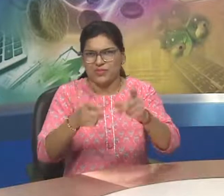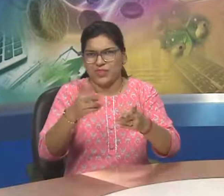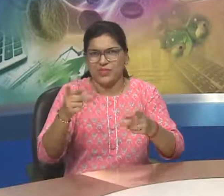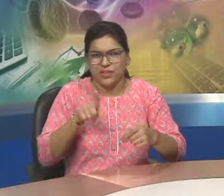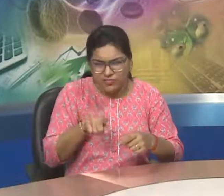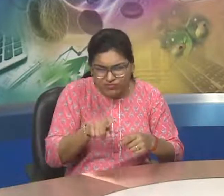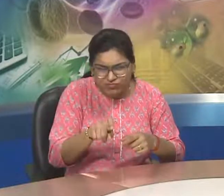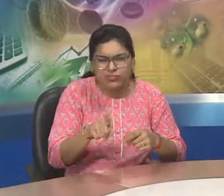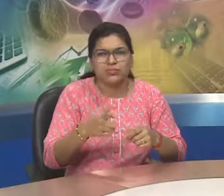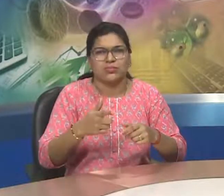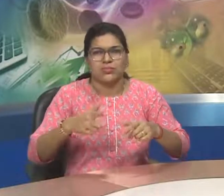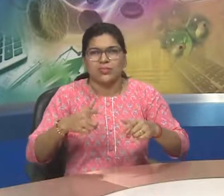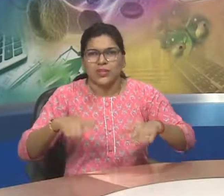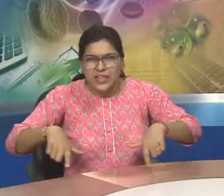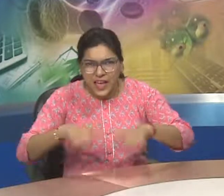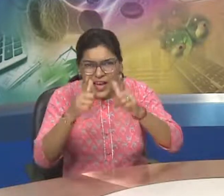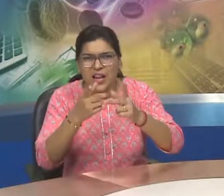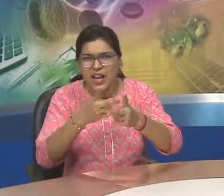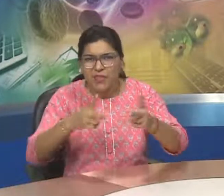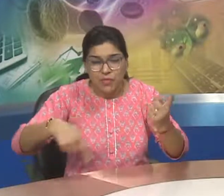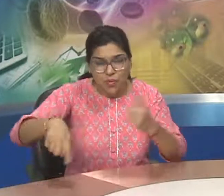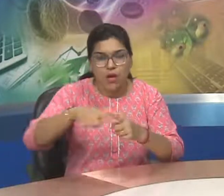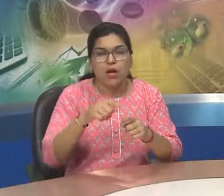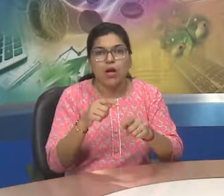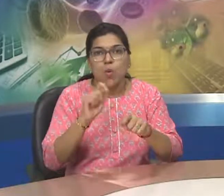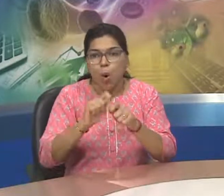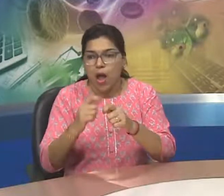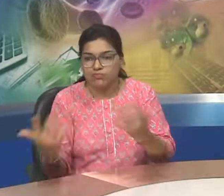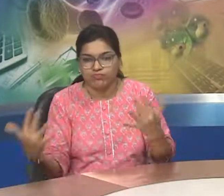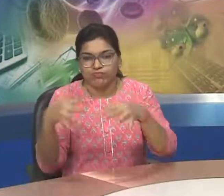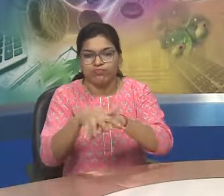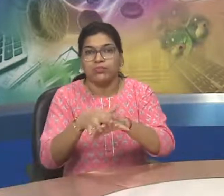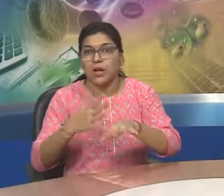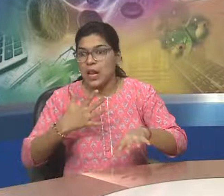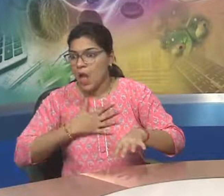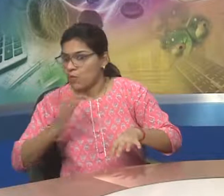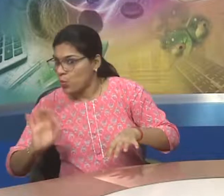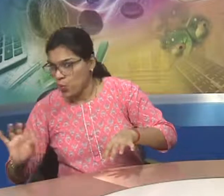and operate, that is termed as